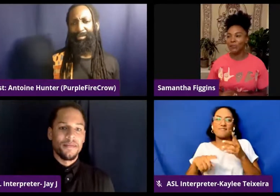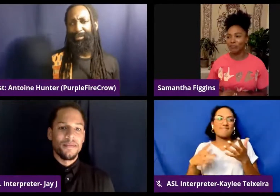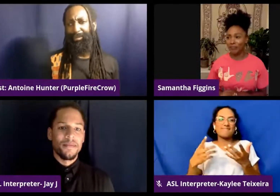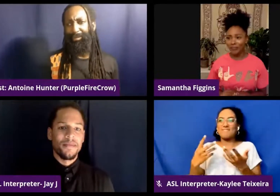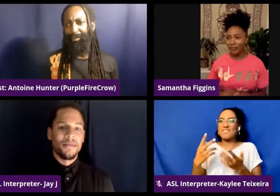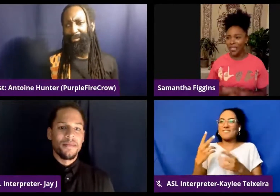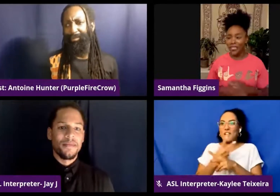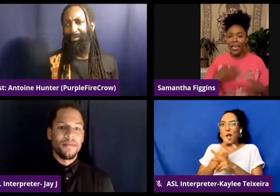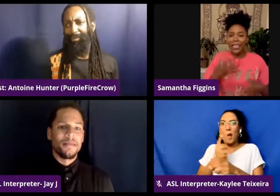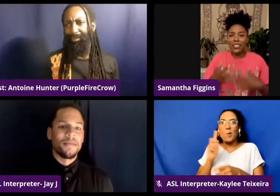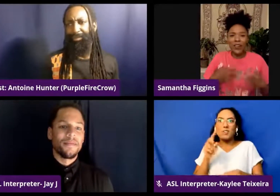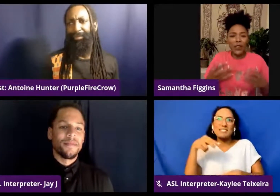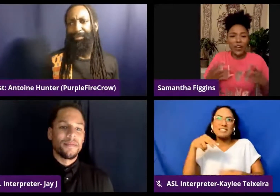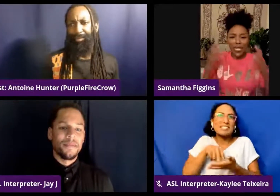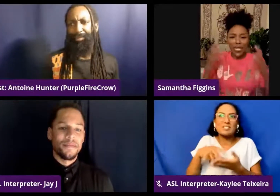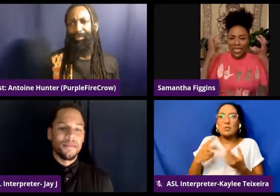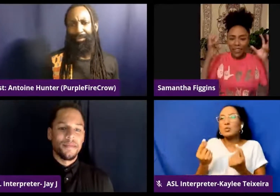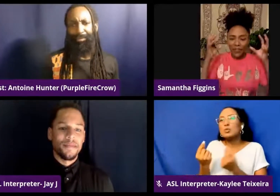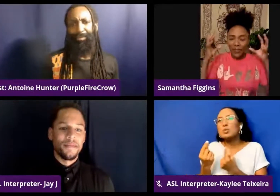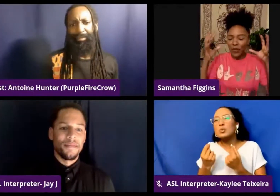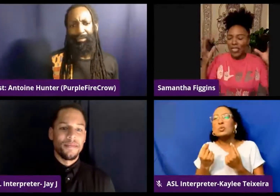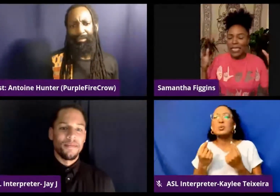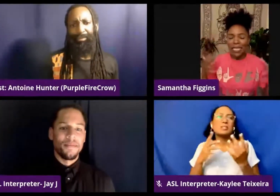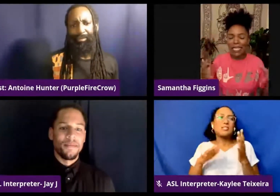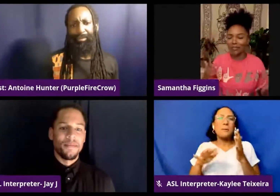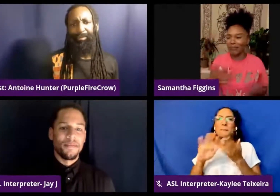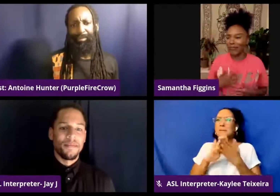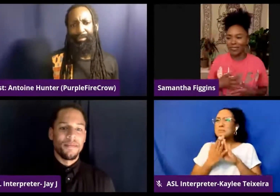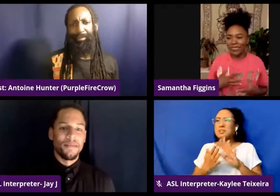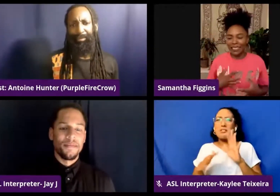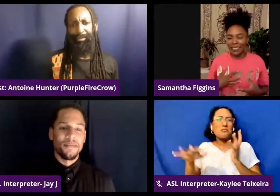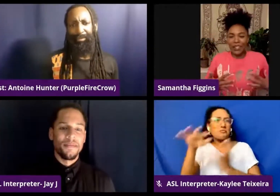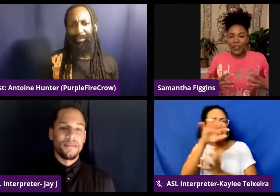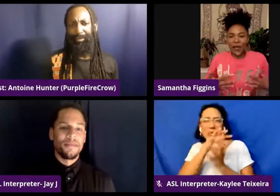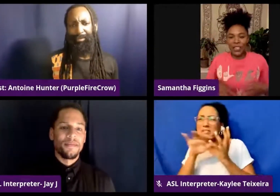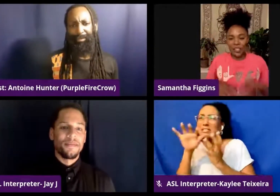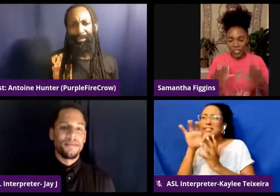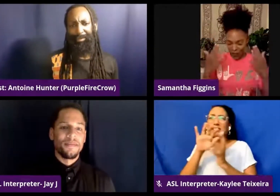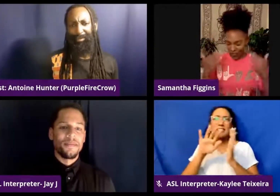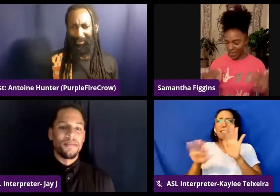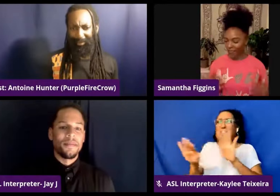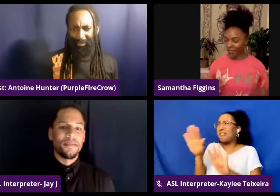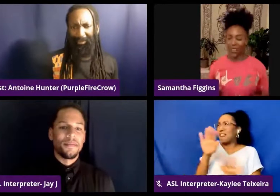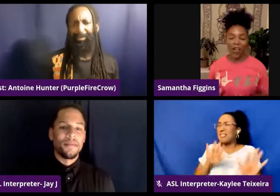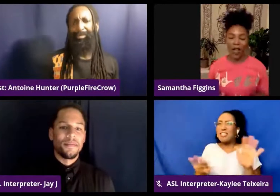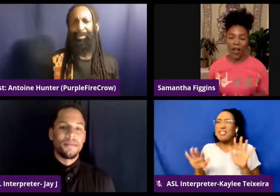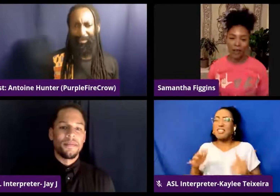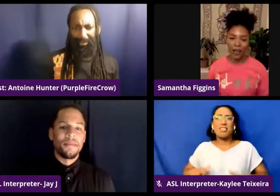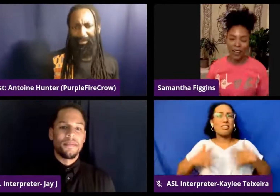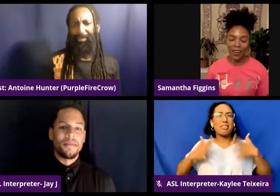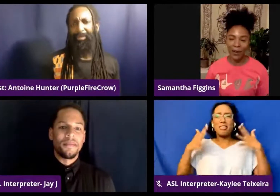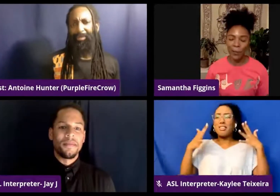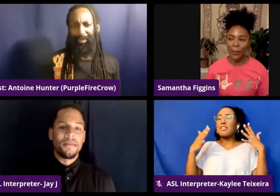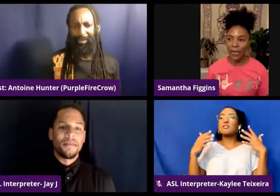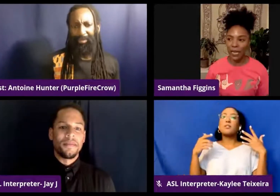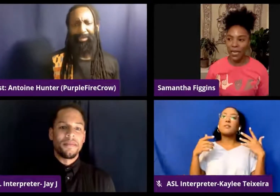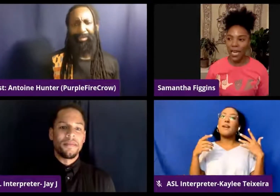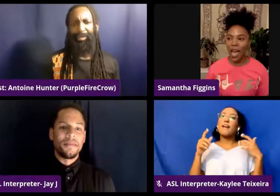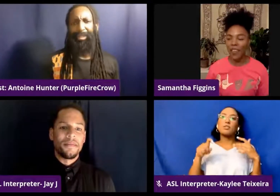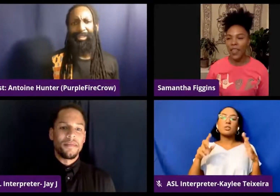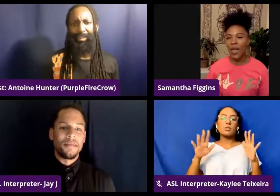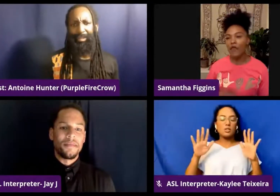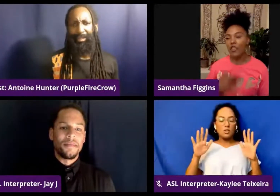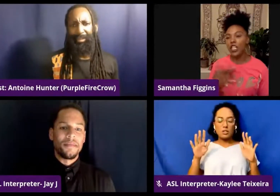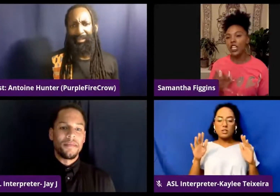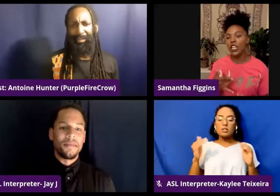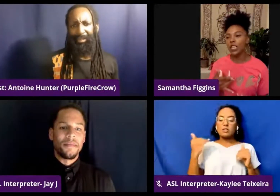And yeah, it gets very confusing and a little anxious. So I just gotta stay calm. But